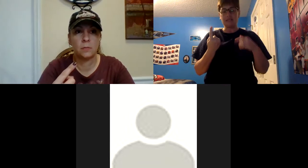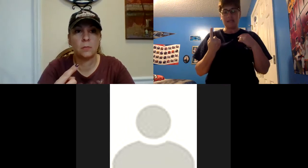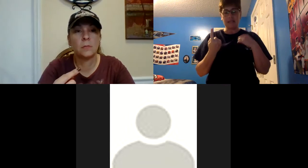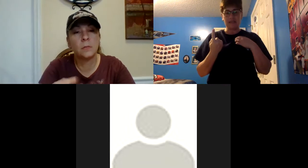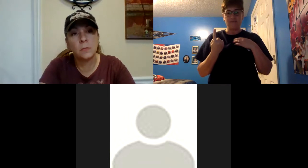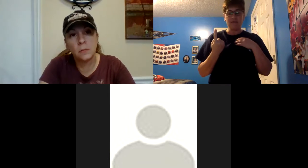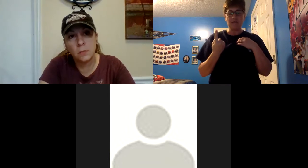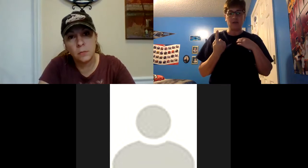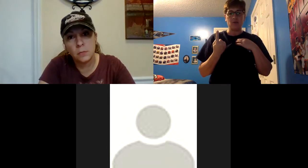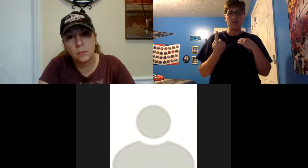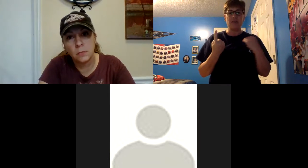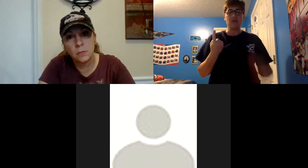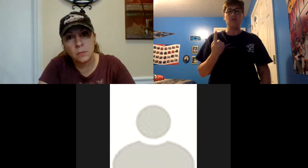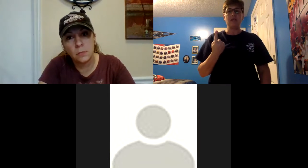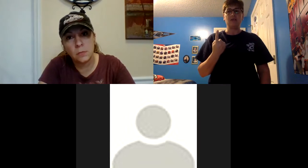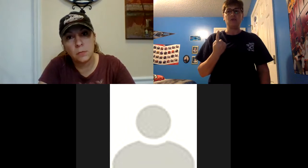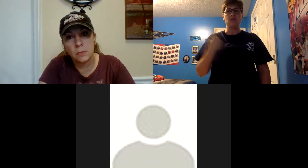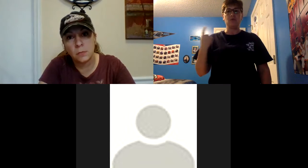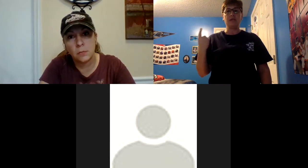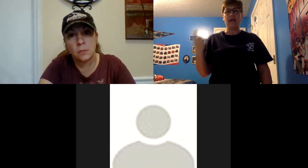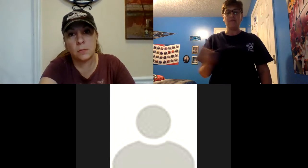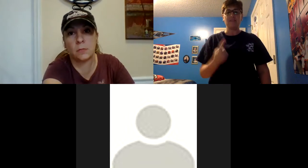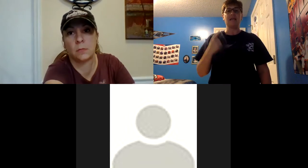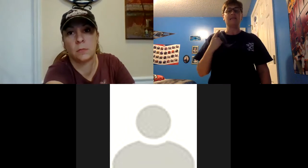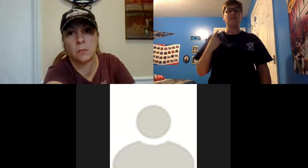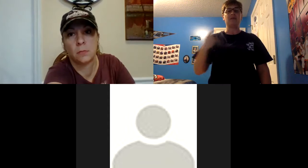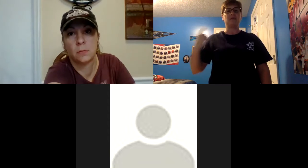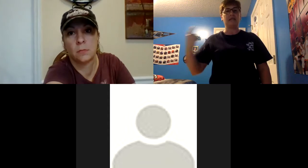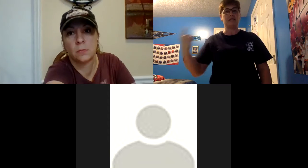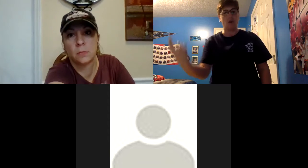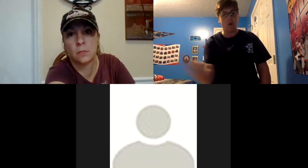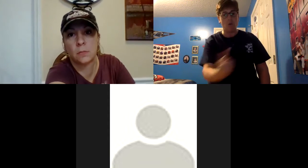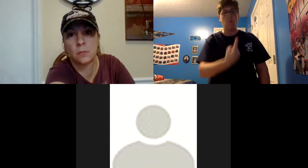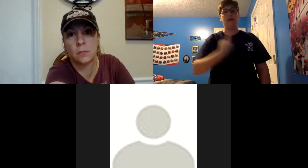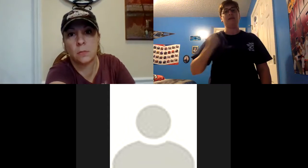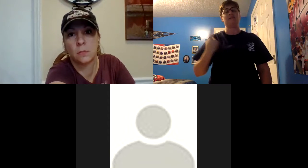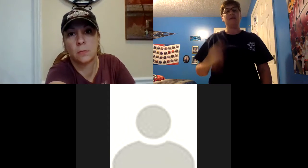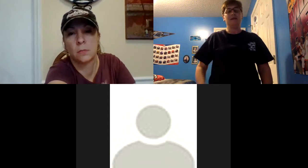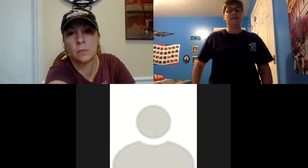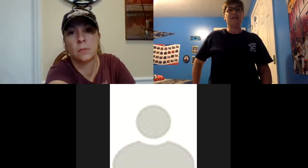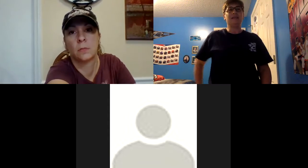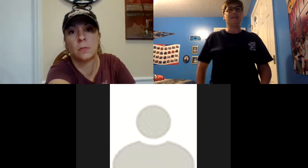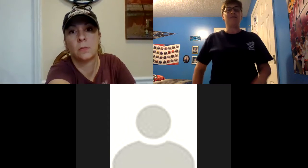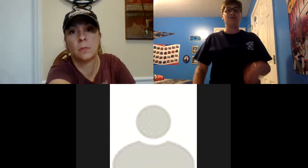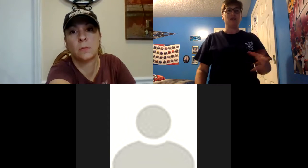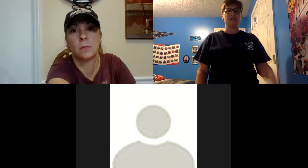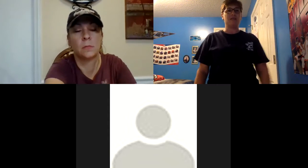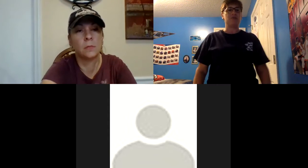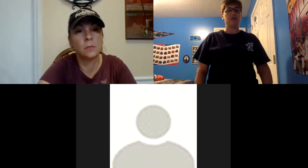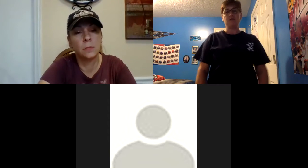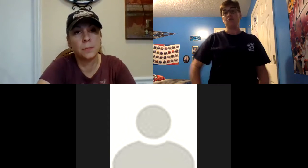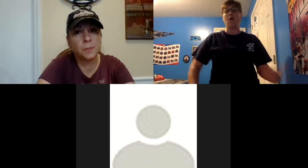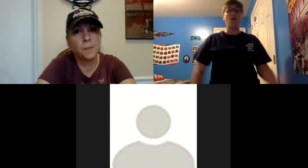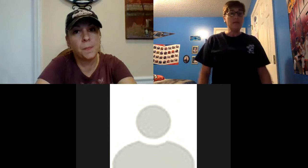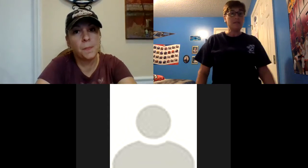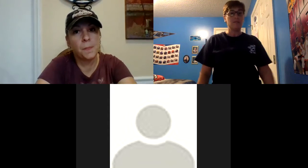And I said in the video that you can really emphasize it by doing like it's always. Like if you're trying to tell your